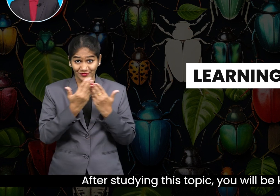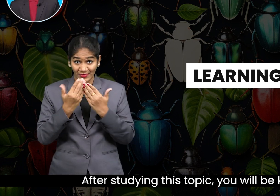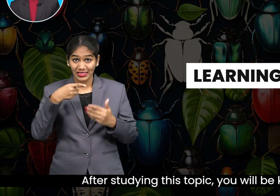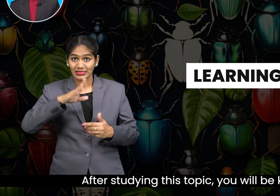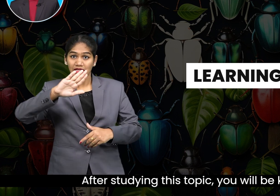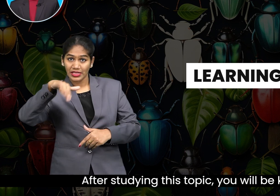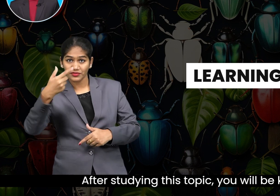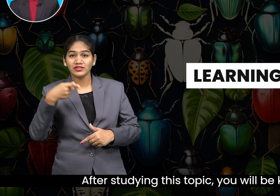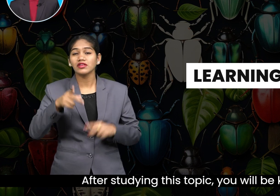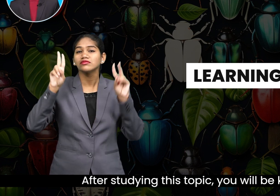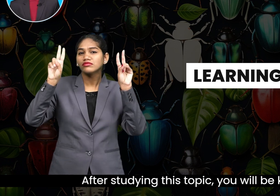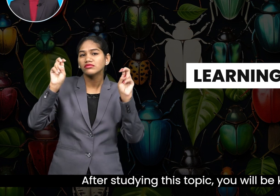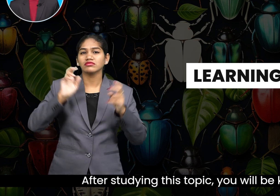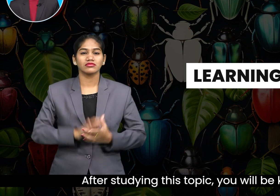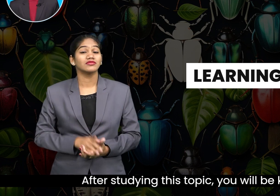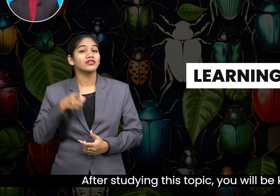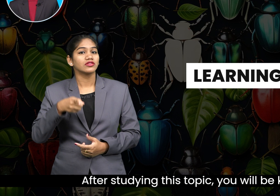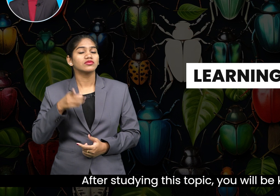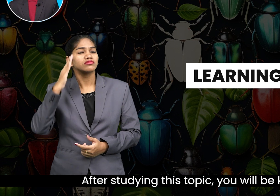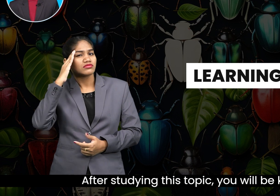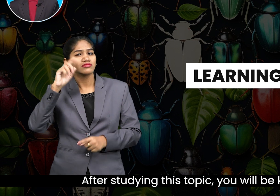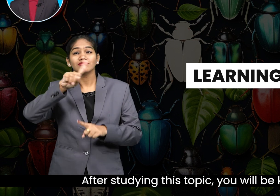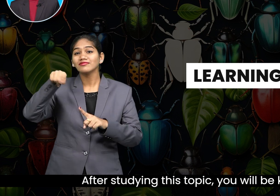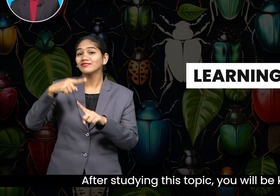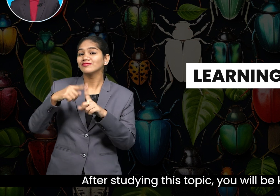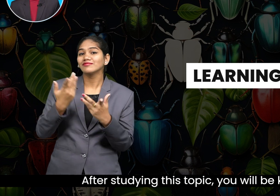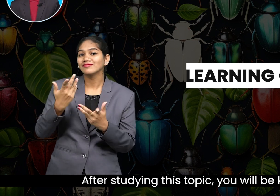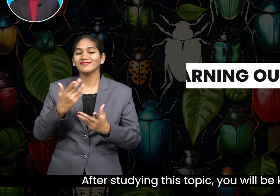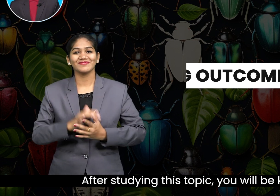After studying this topic, you will be knowing about